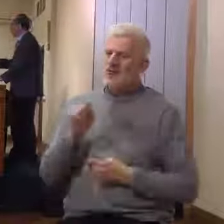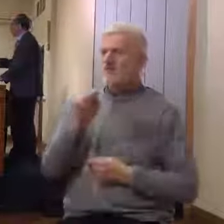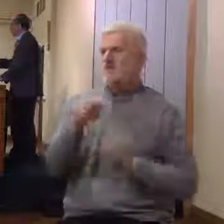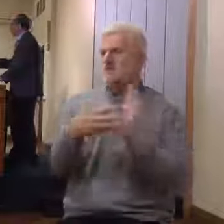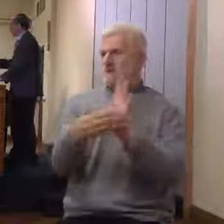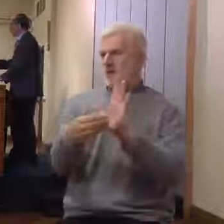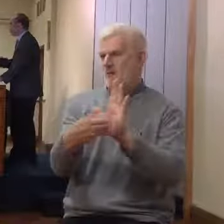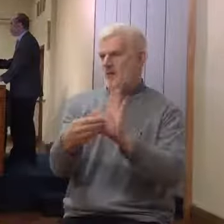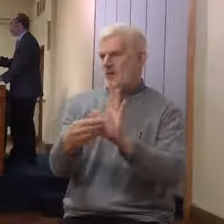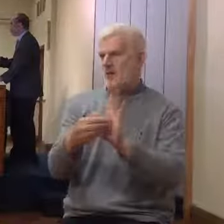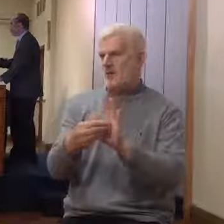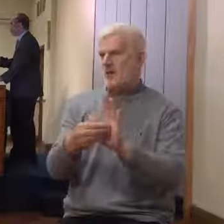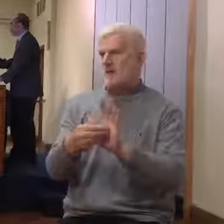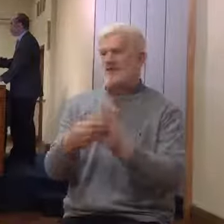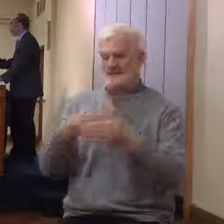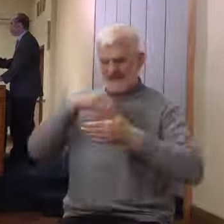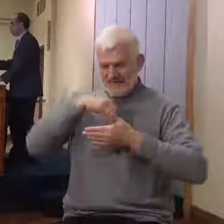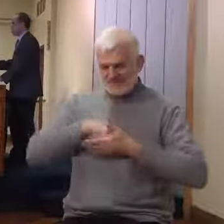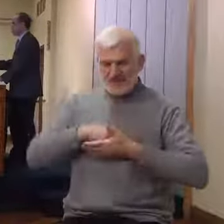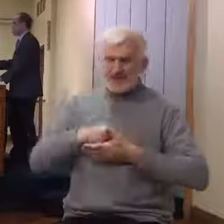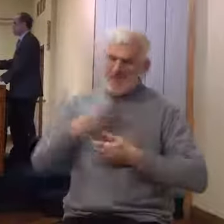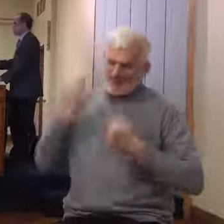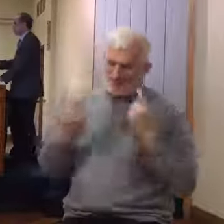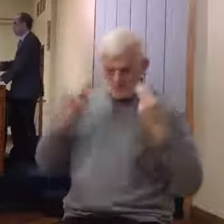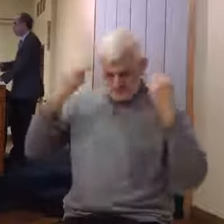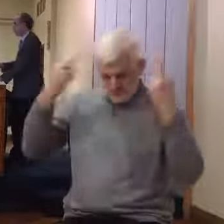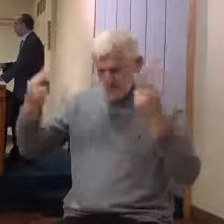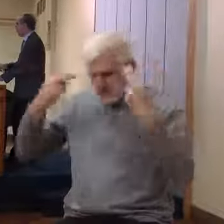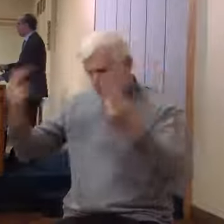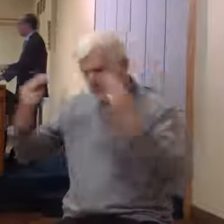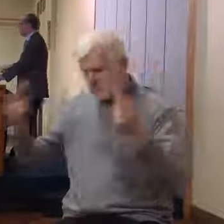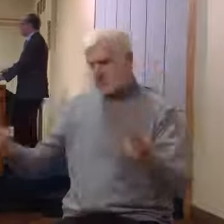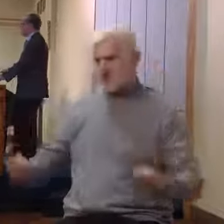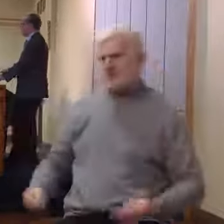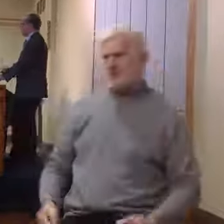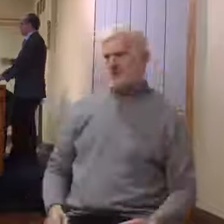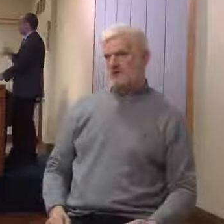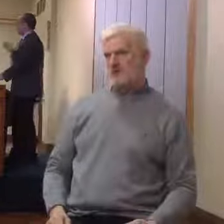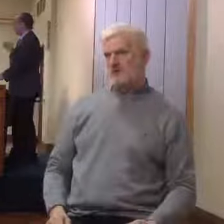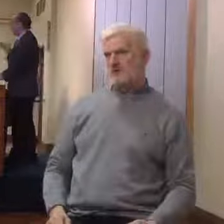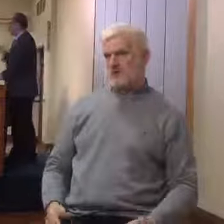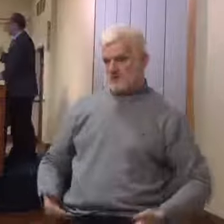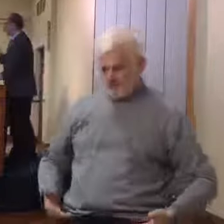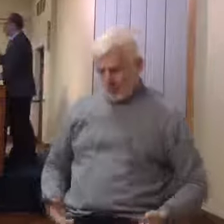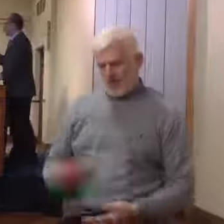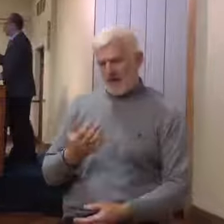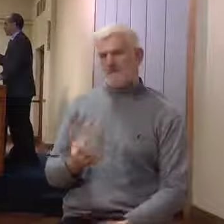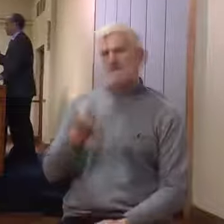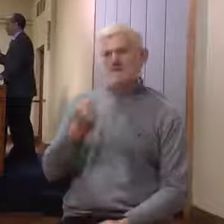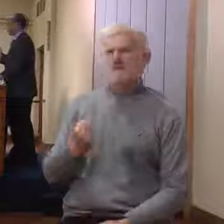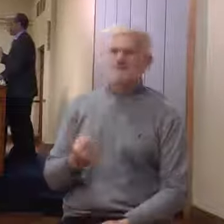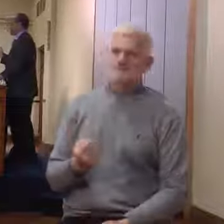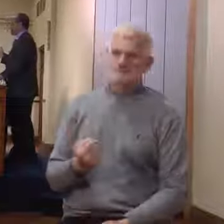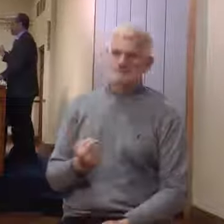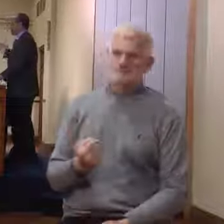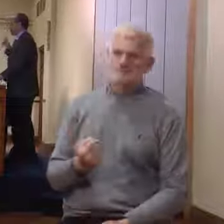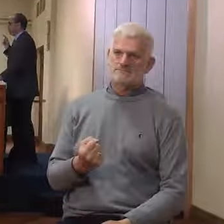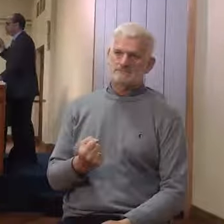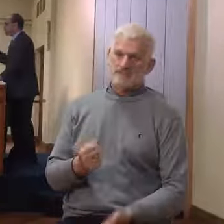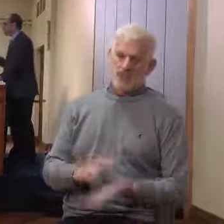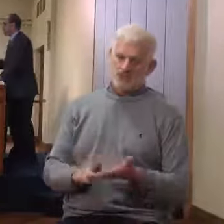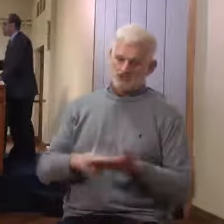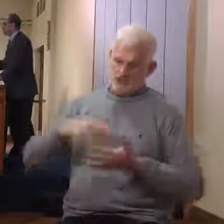come into this world as rebellious people. You know what? We celebrate